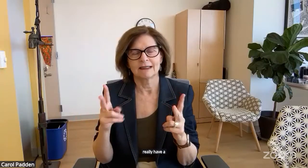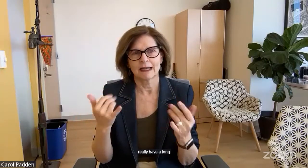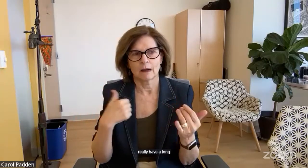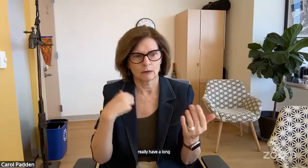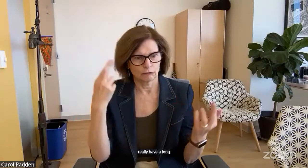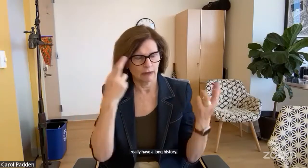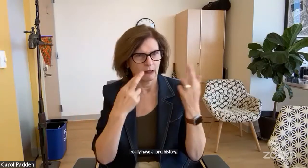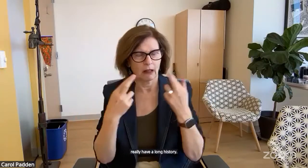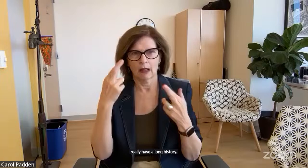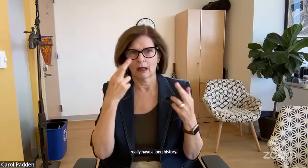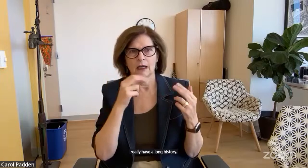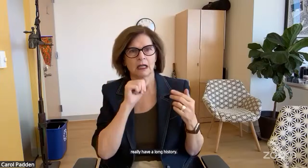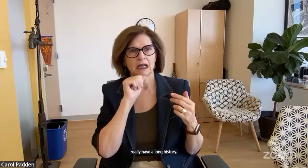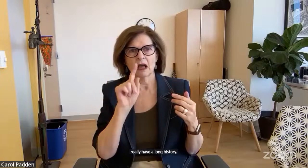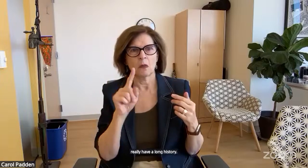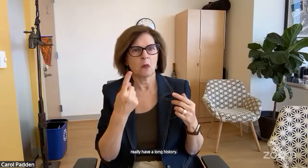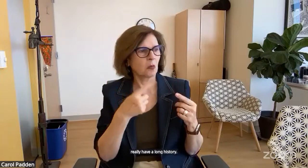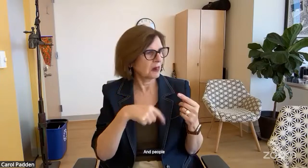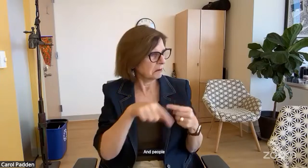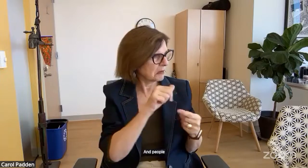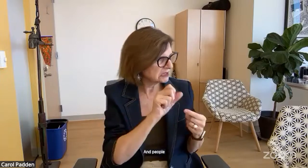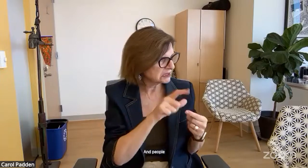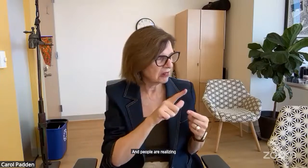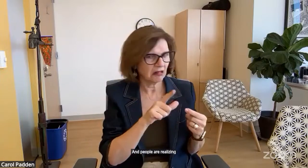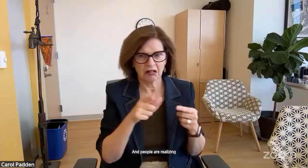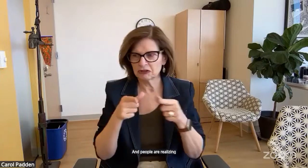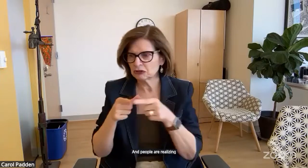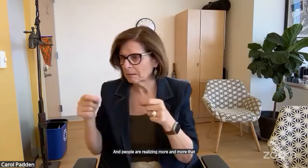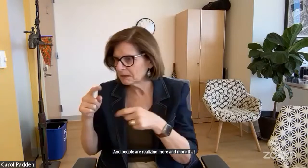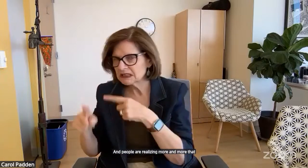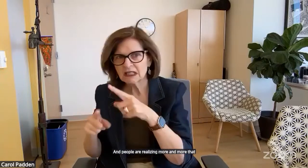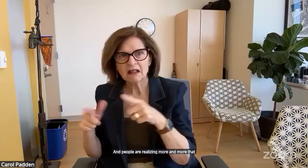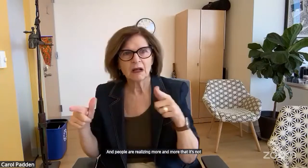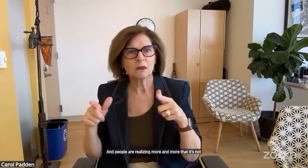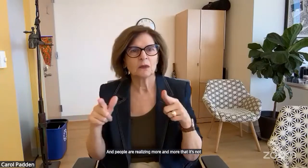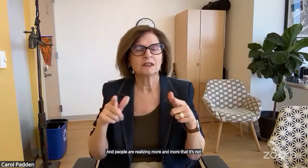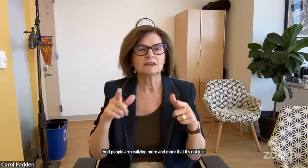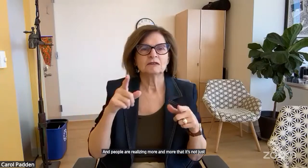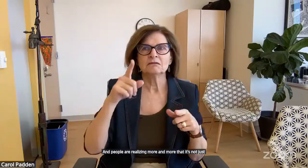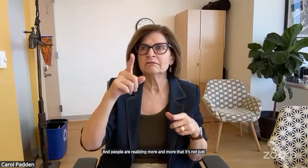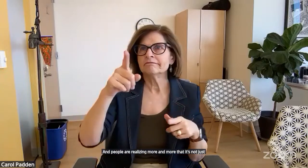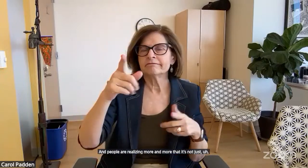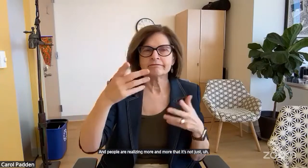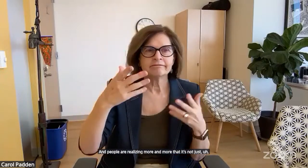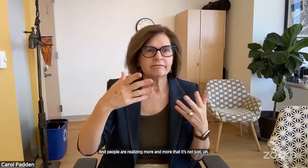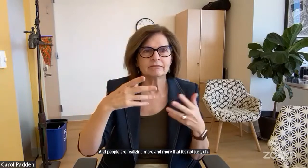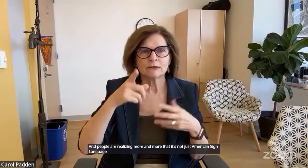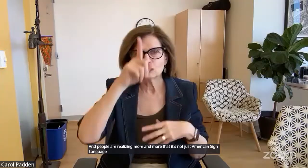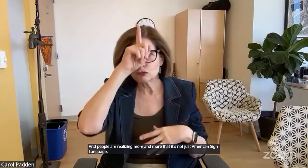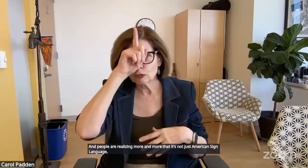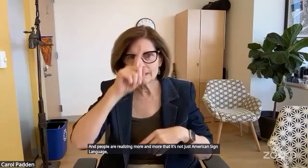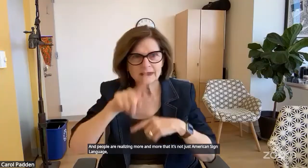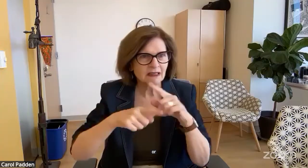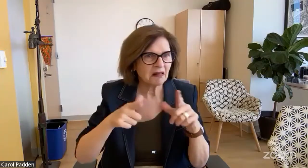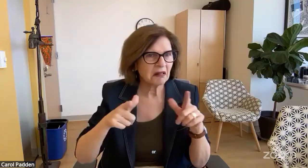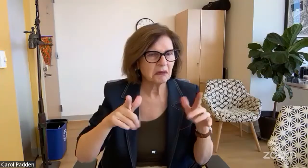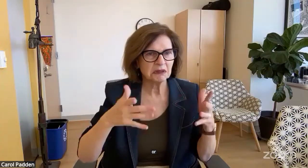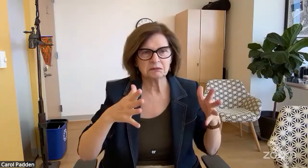history. And people are realizing more and more that it's not just American Sign Language or German